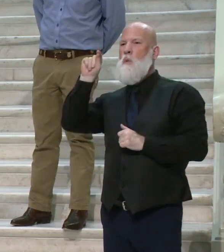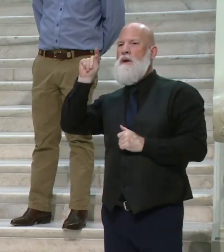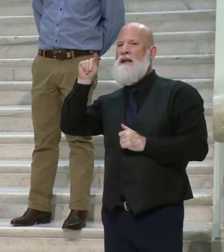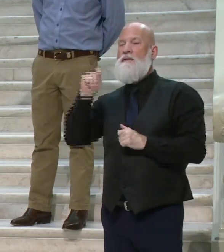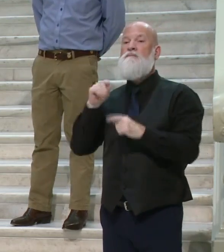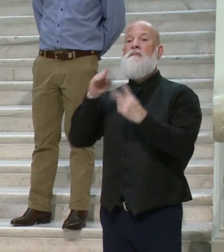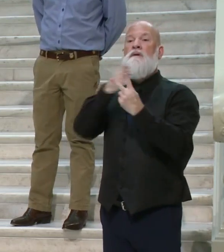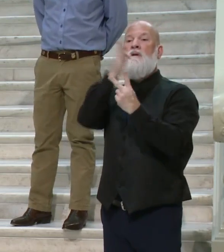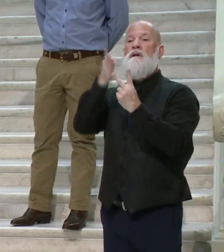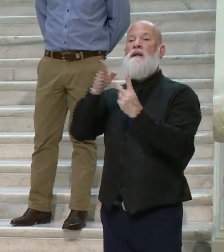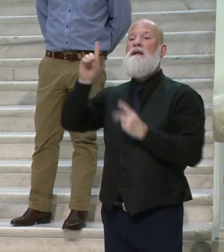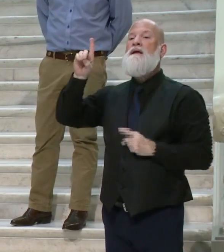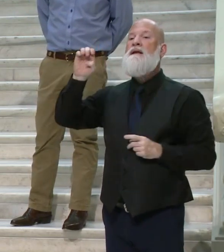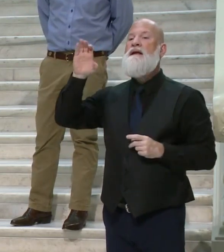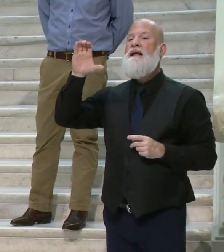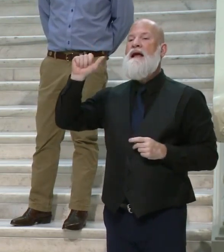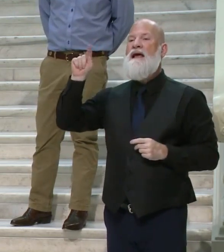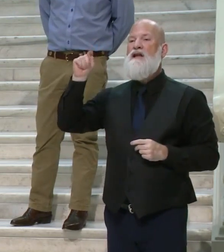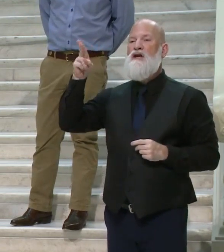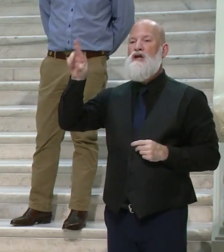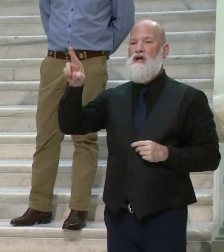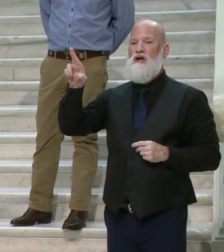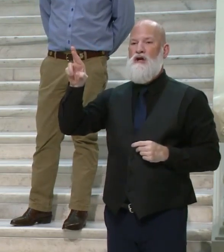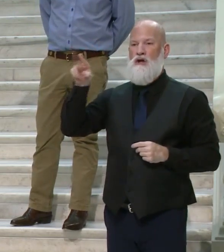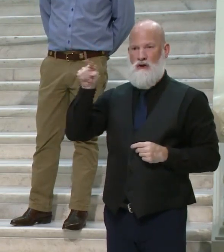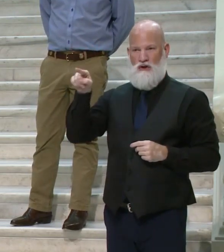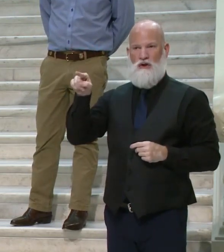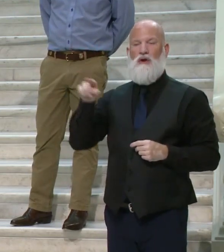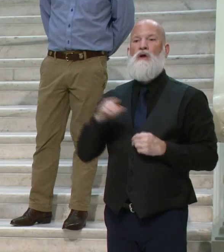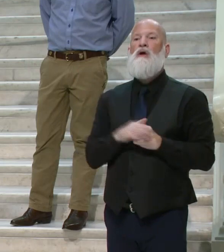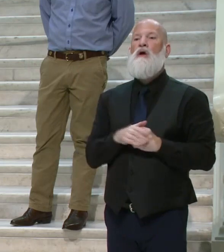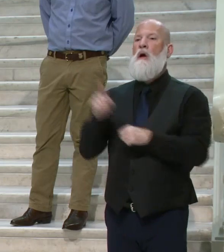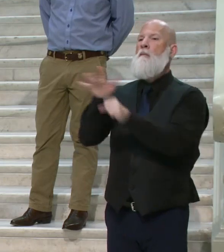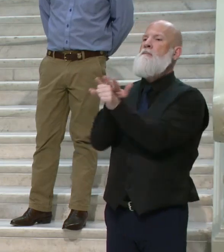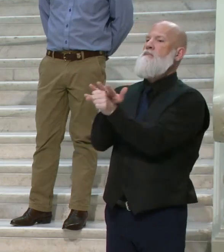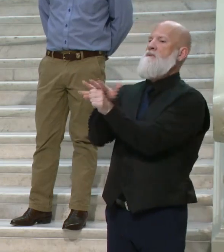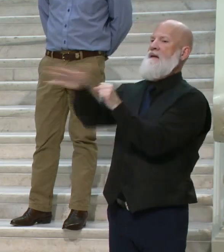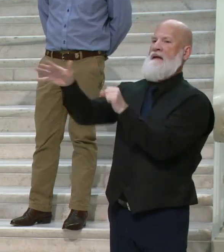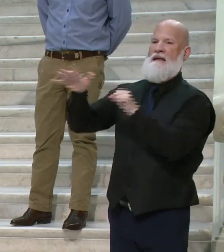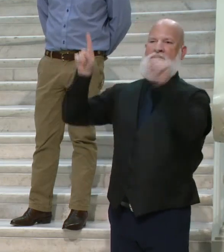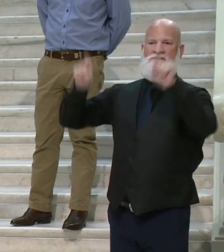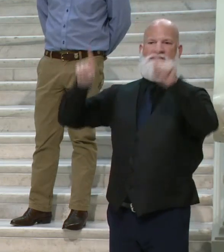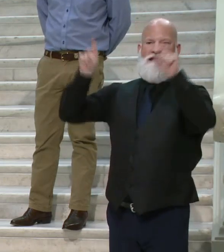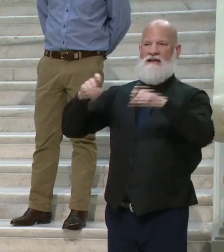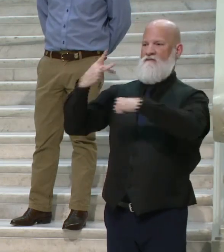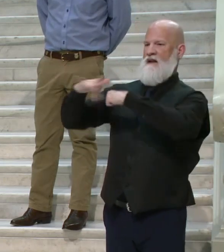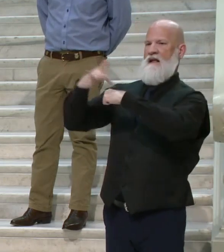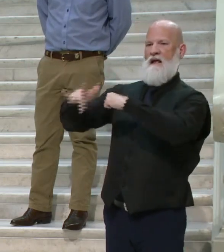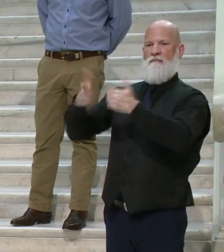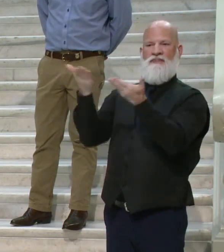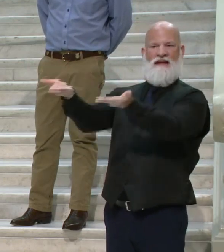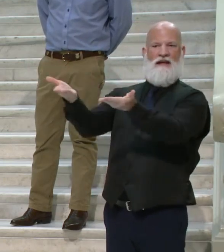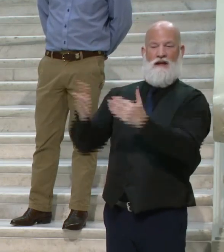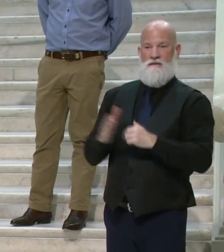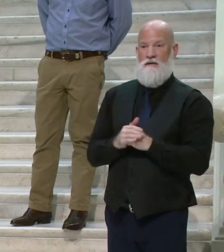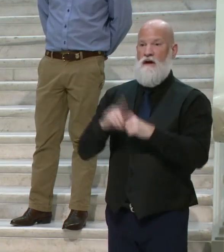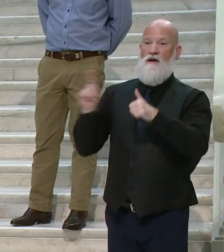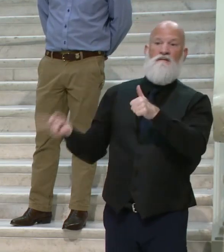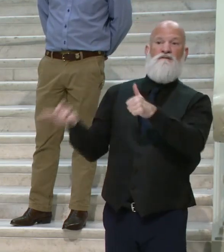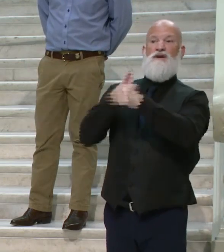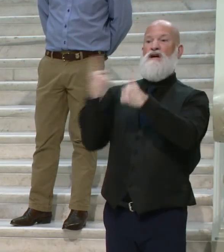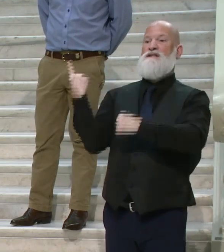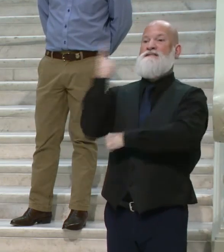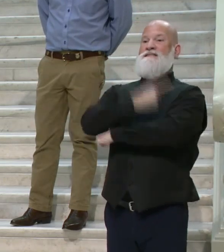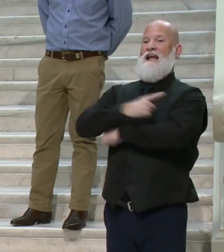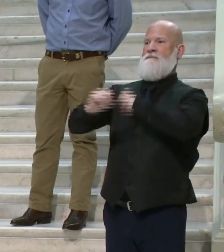Decatur National Guard Armory. Plenty of unleveraged capacity. The first day it was advertised, we had about